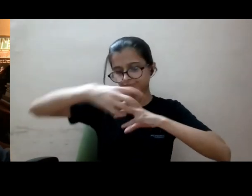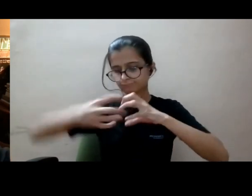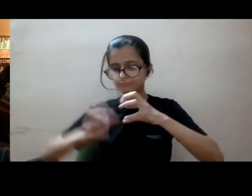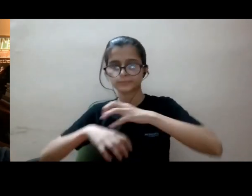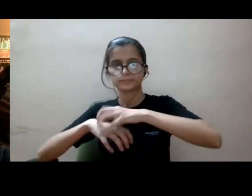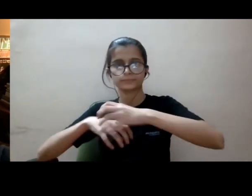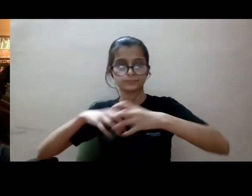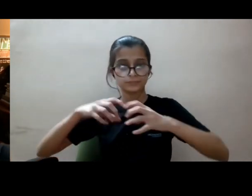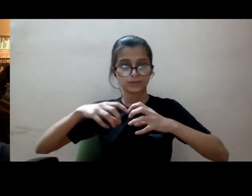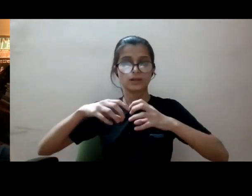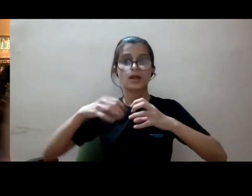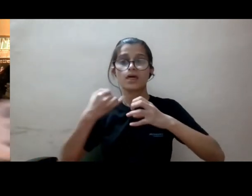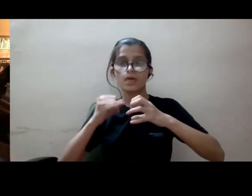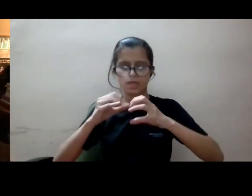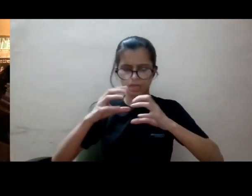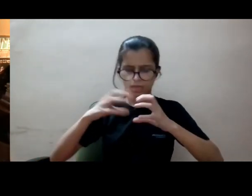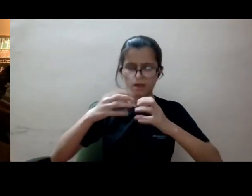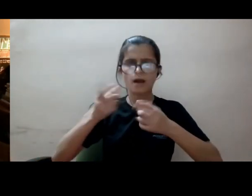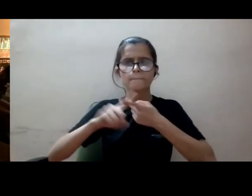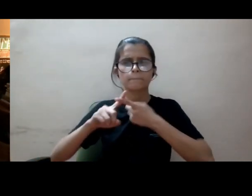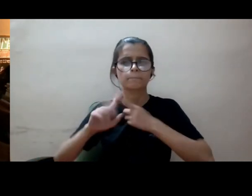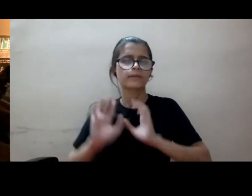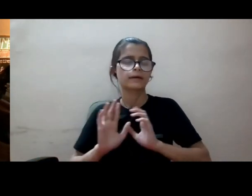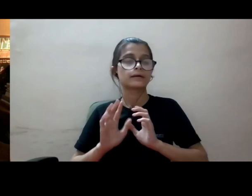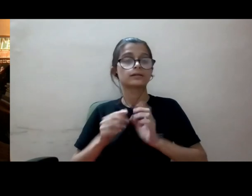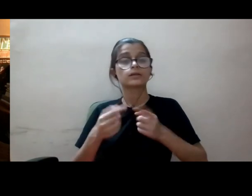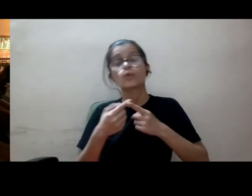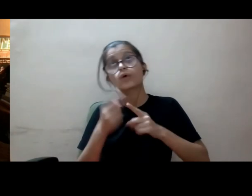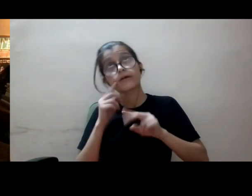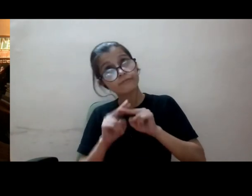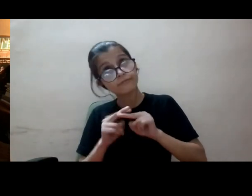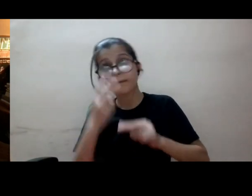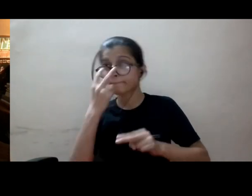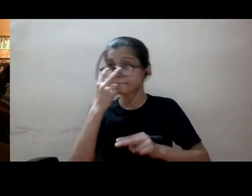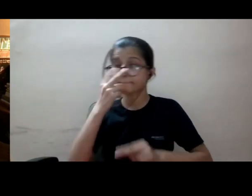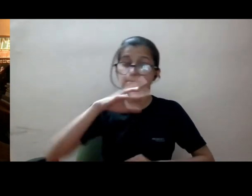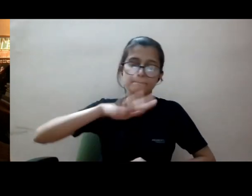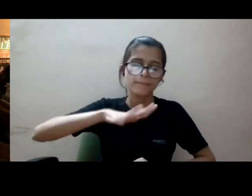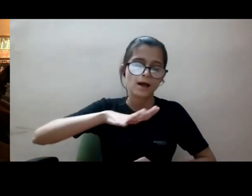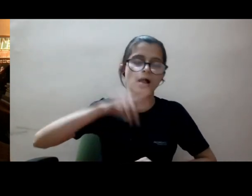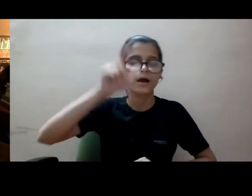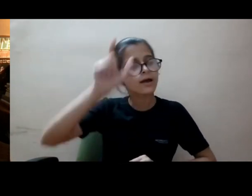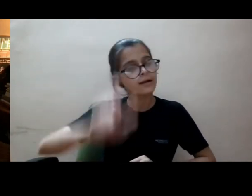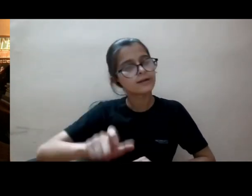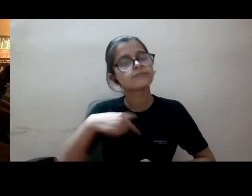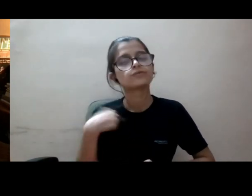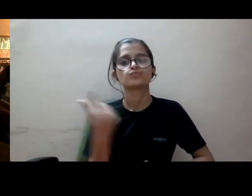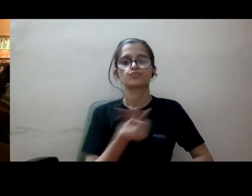injured. So with the blind, for instance, we